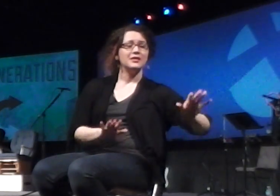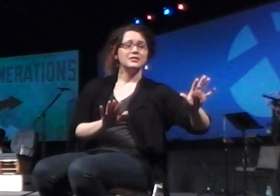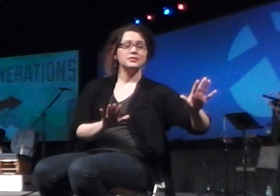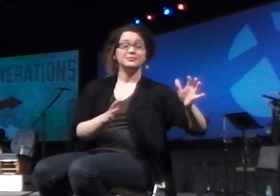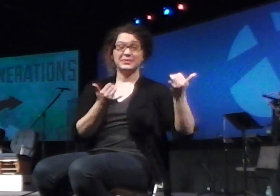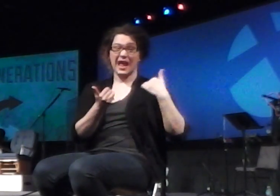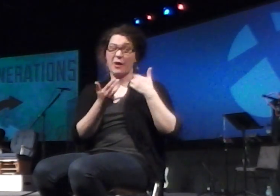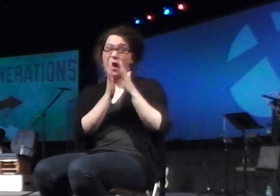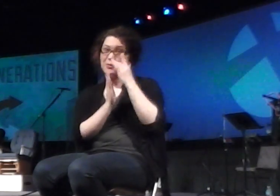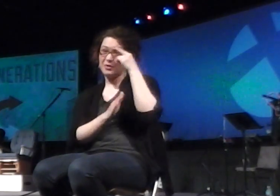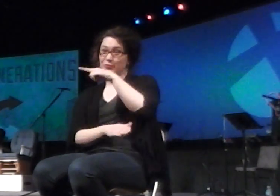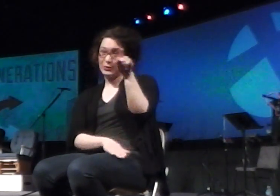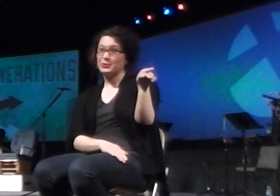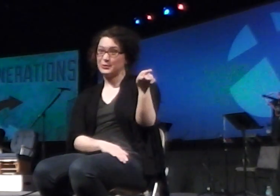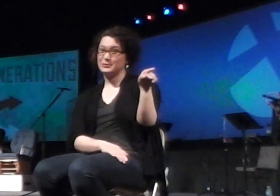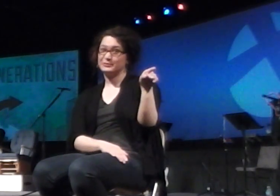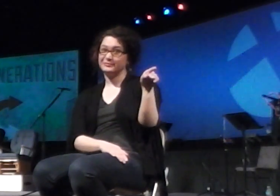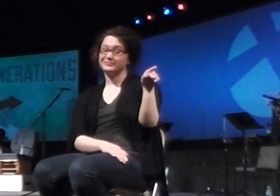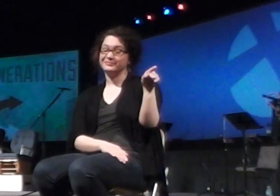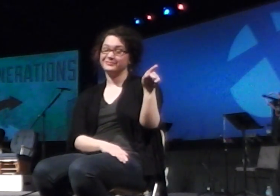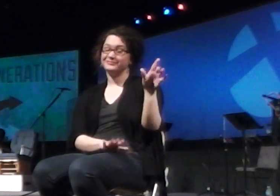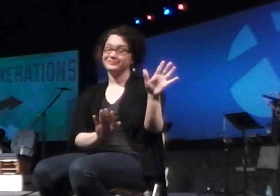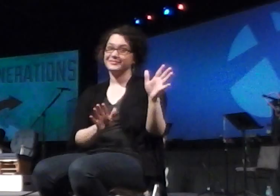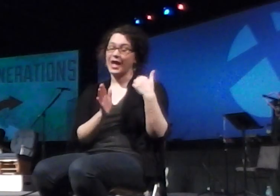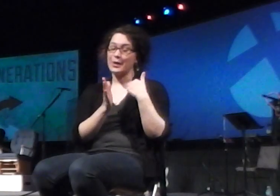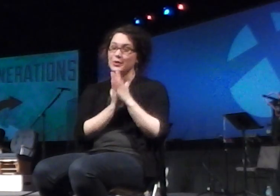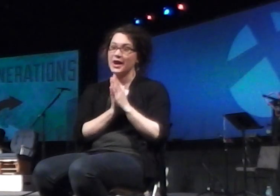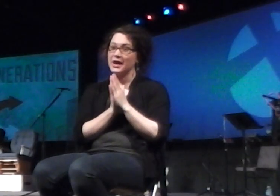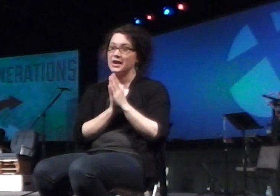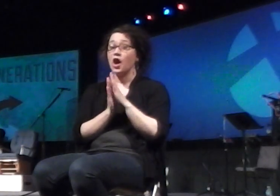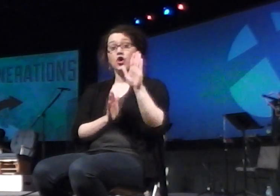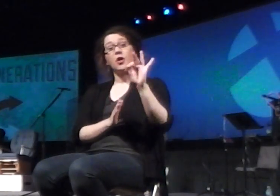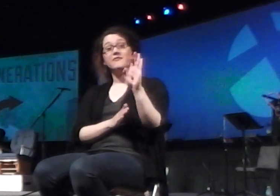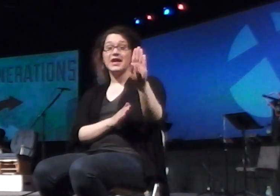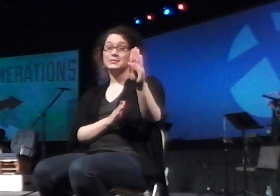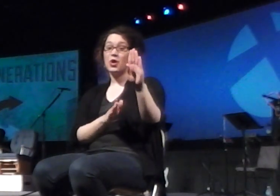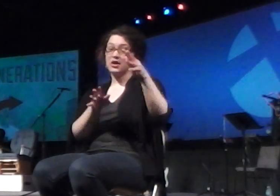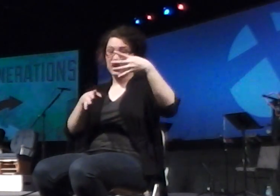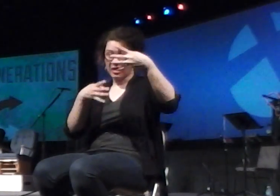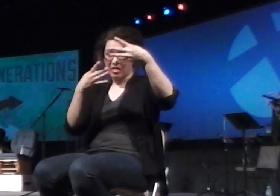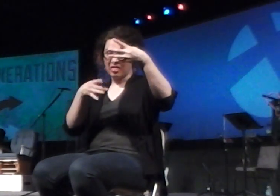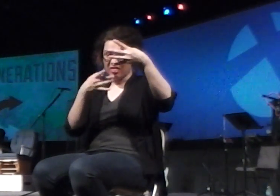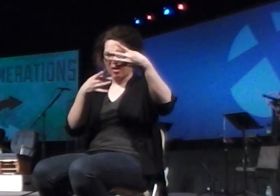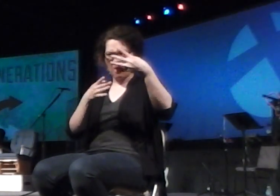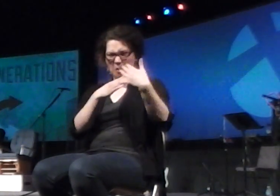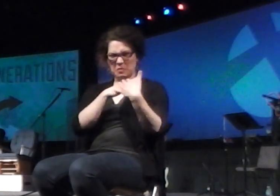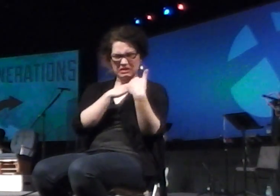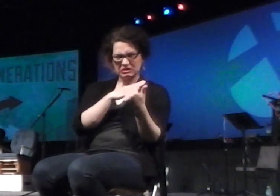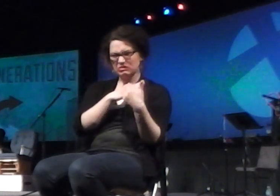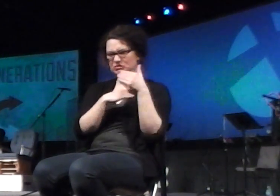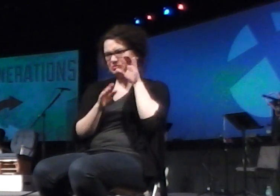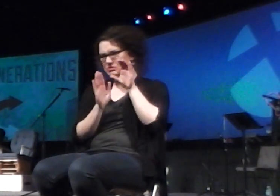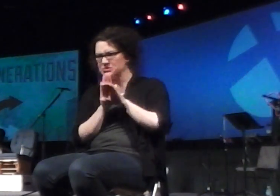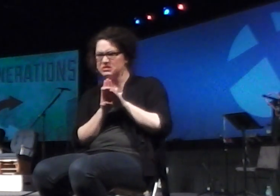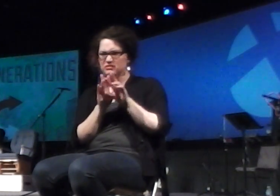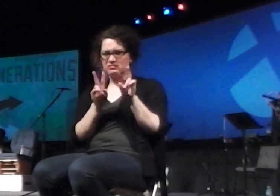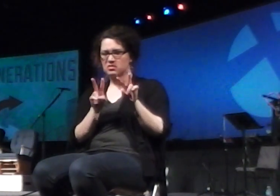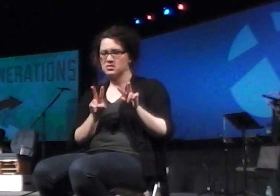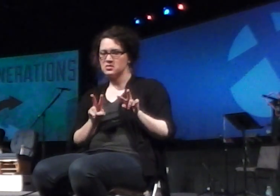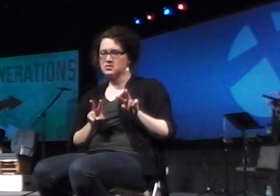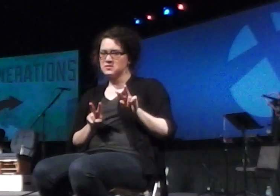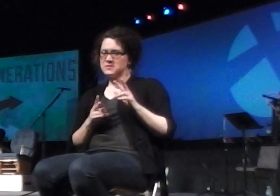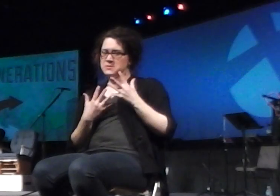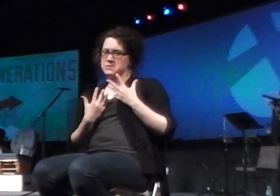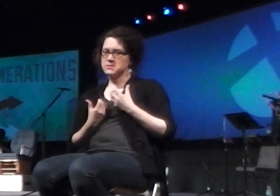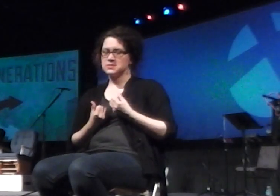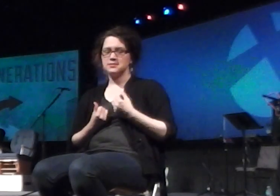for you this past week. As I look at your Facebook posts, on the beach and everything, I have prayed for you by